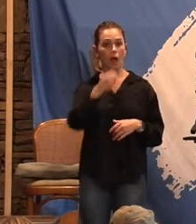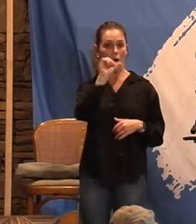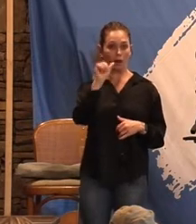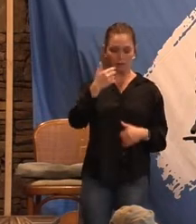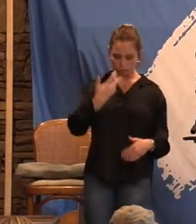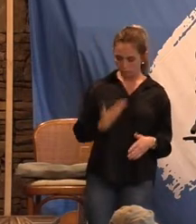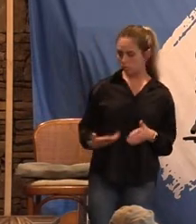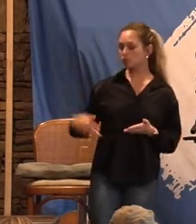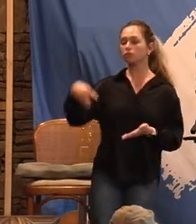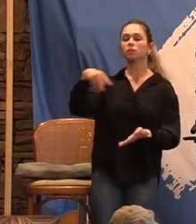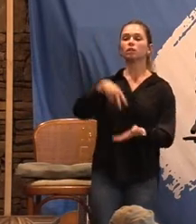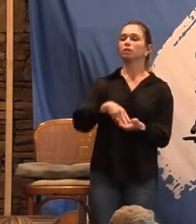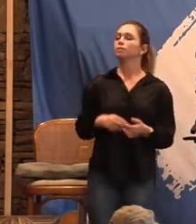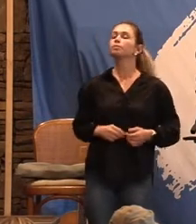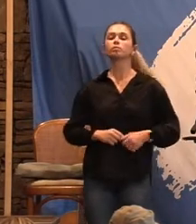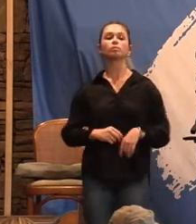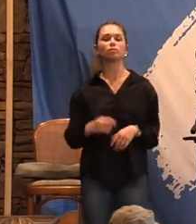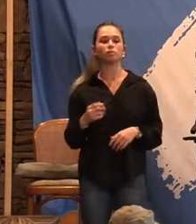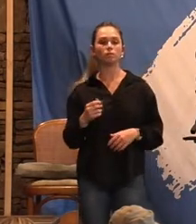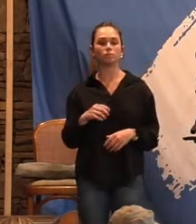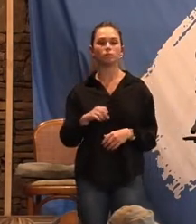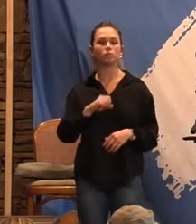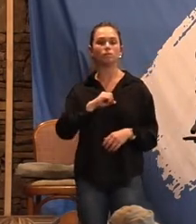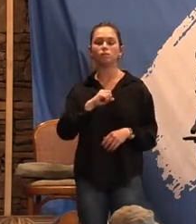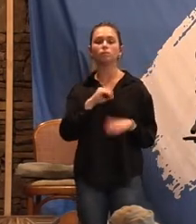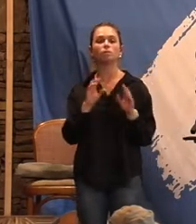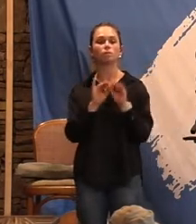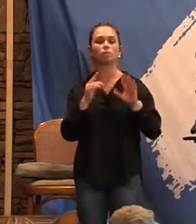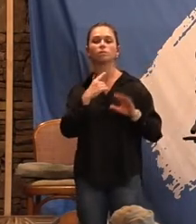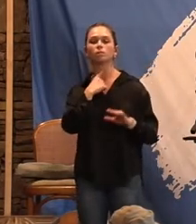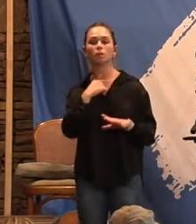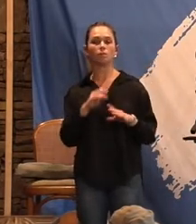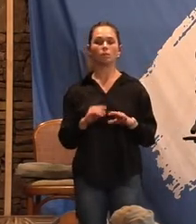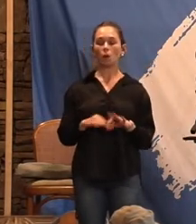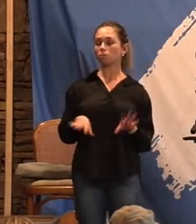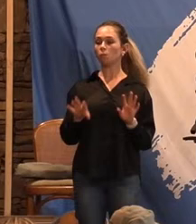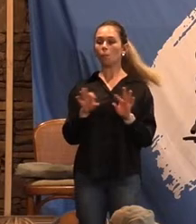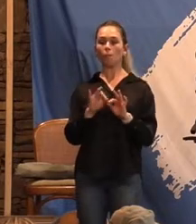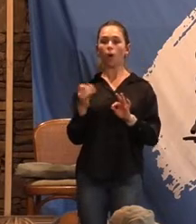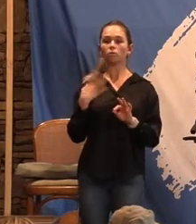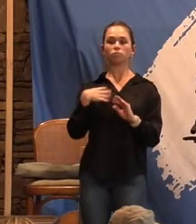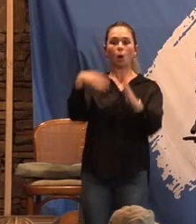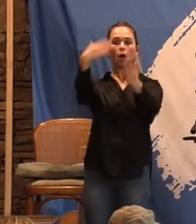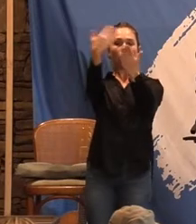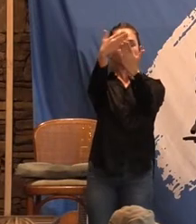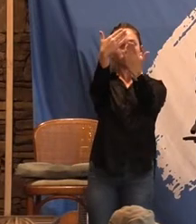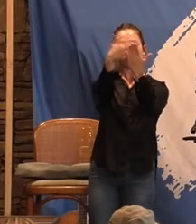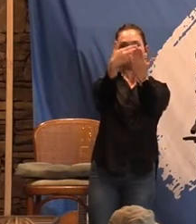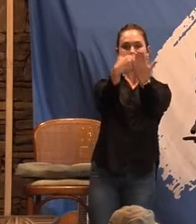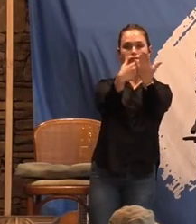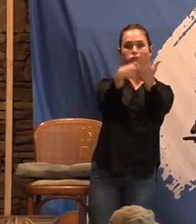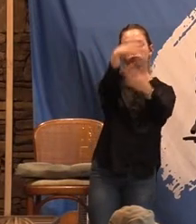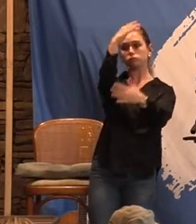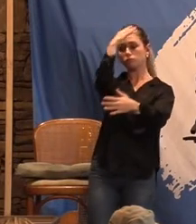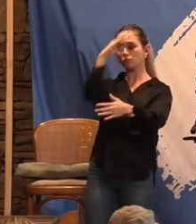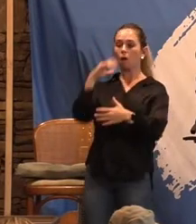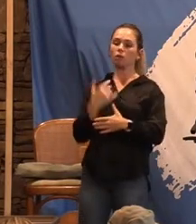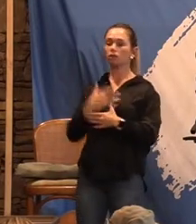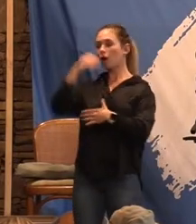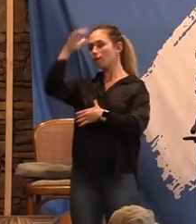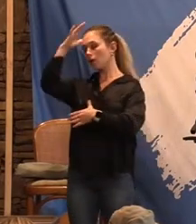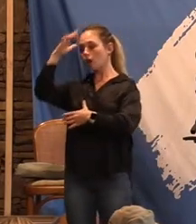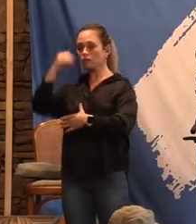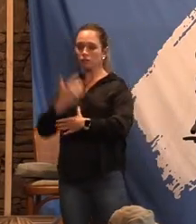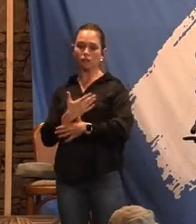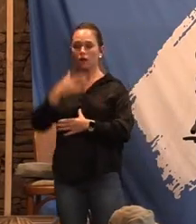Angantyr stood up, cleared his throat very importantly, and started naming father, son, father, son, father, son, father, son,